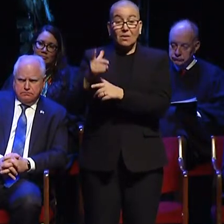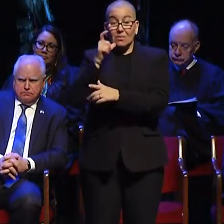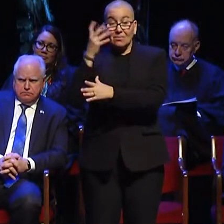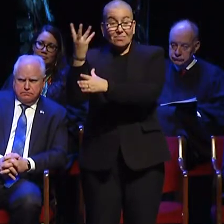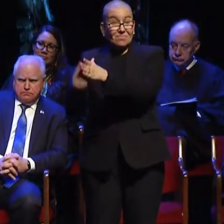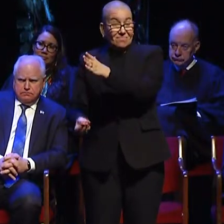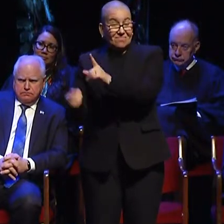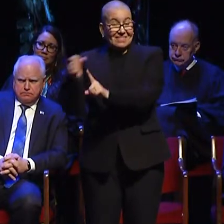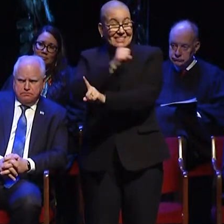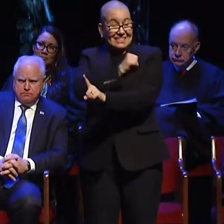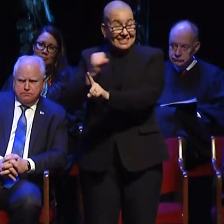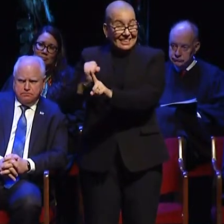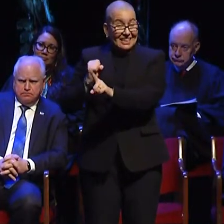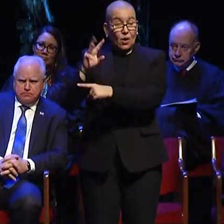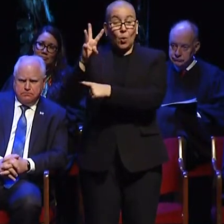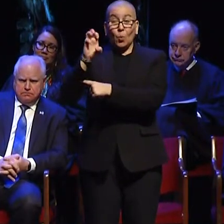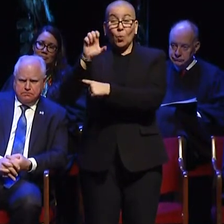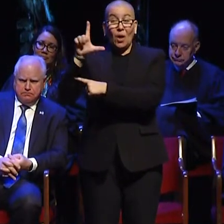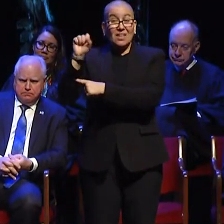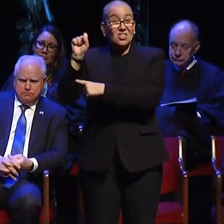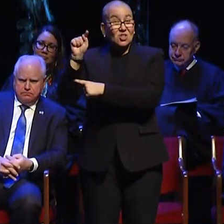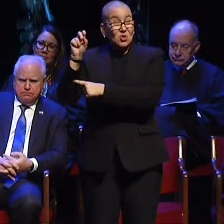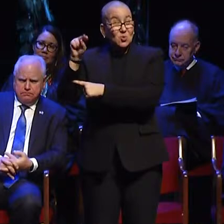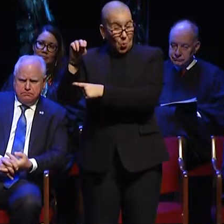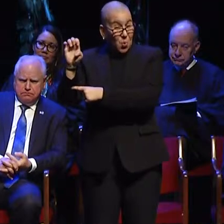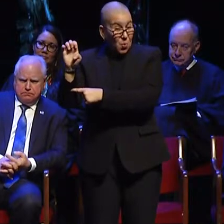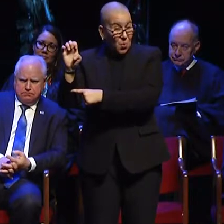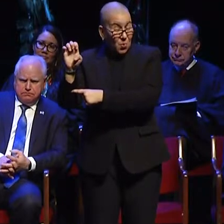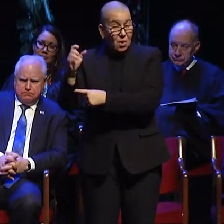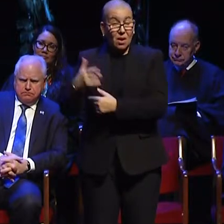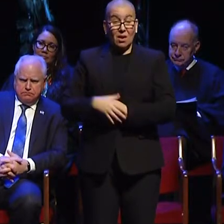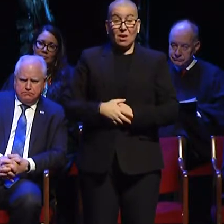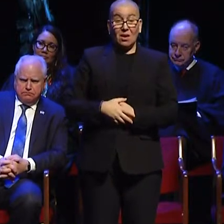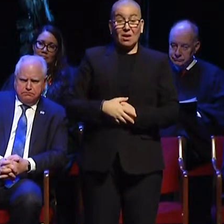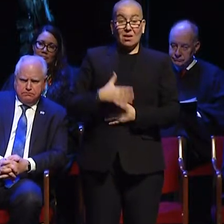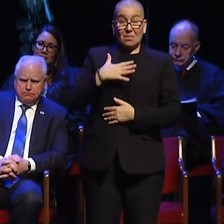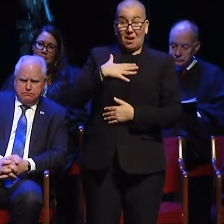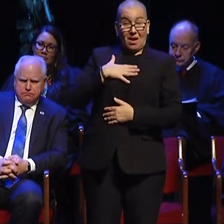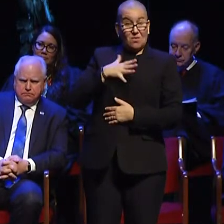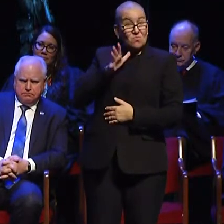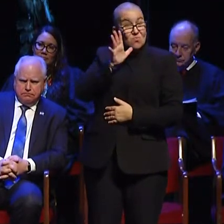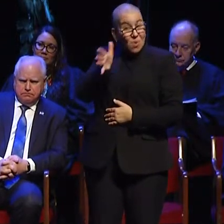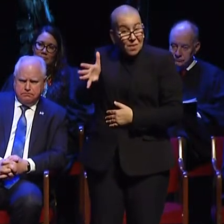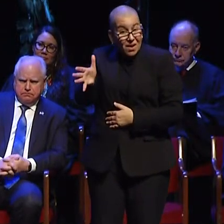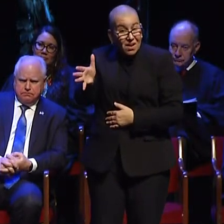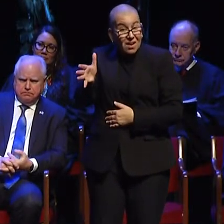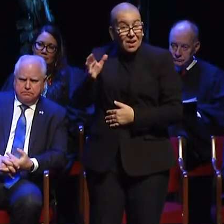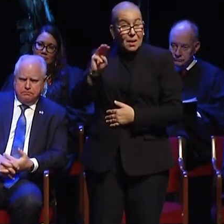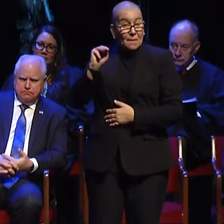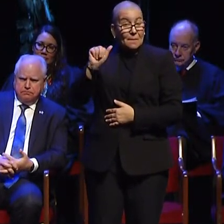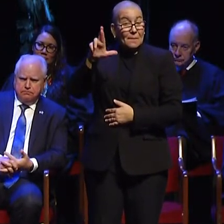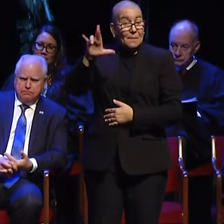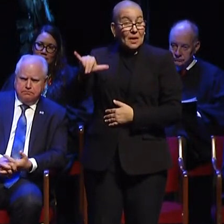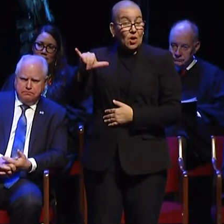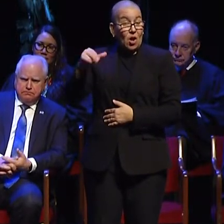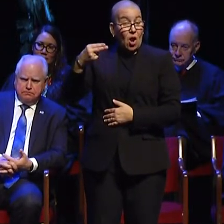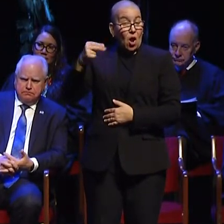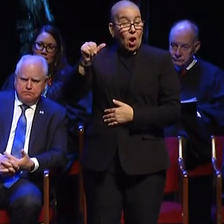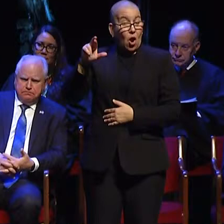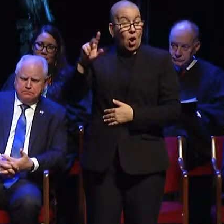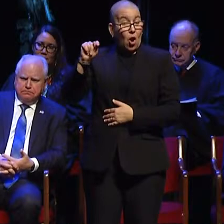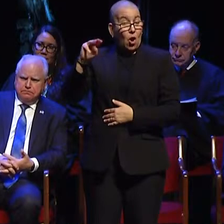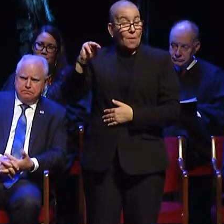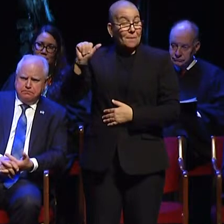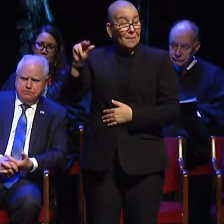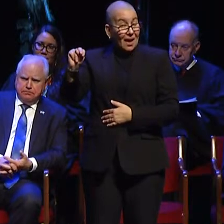my grandmother, Mary Hartman, because of my mom, Pat Flanagan, and because of former Lieutenant Governor and now